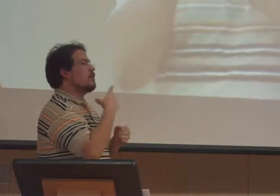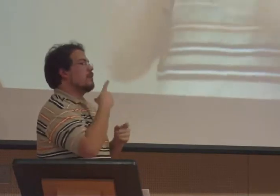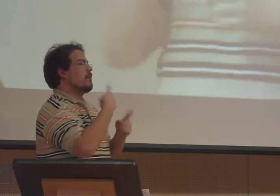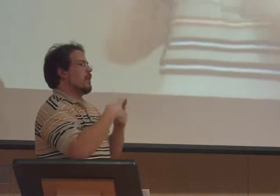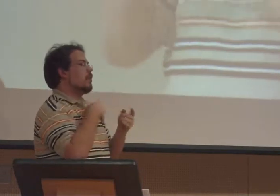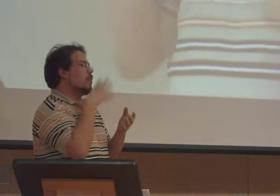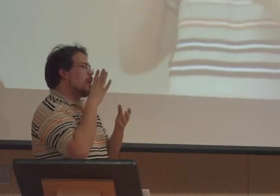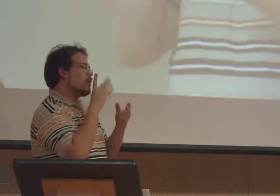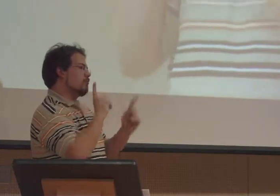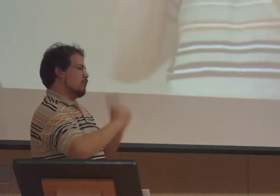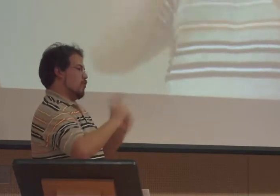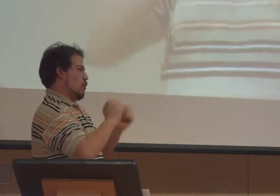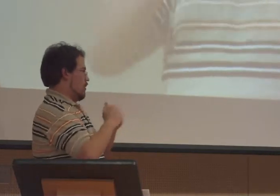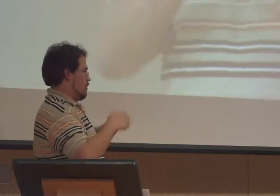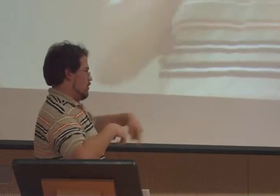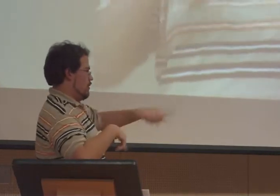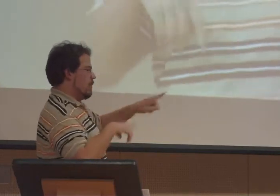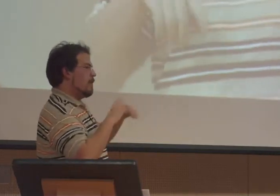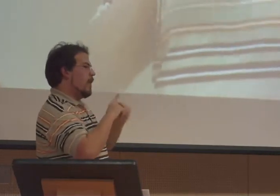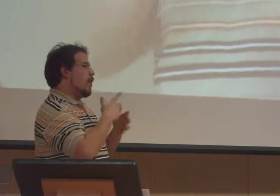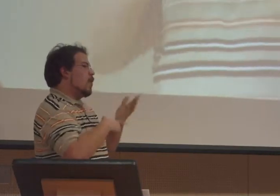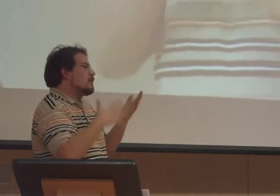that's happening the 9th and 10th week of this quarter.